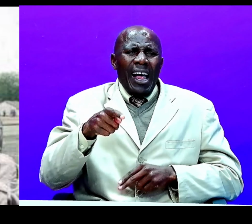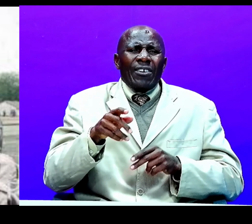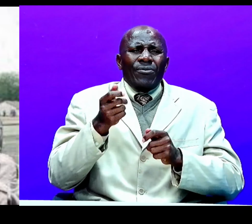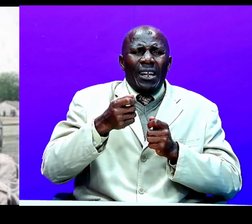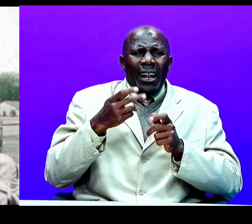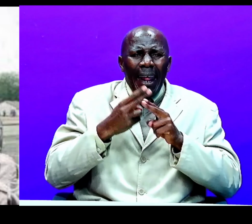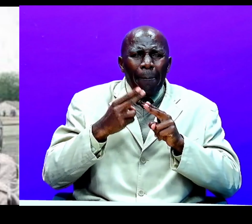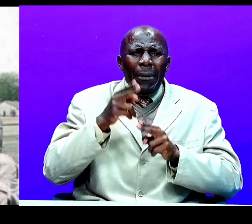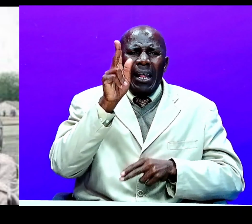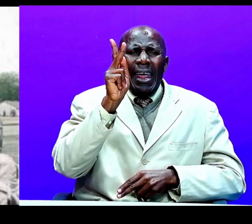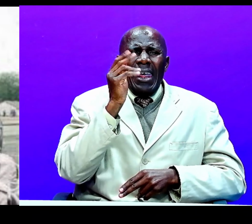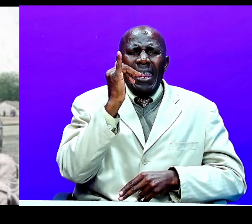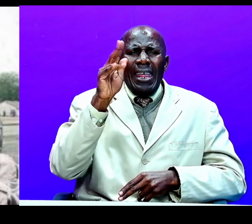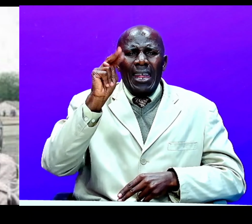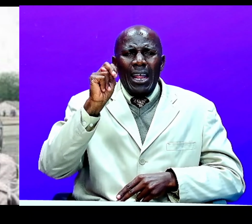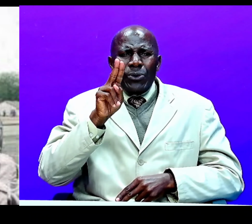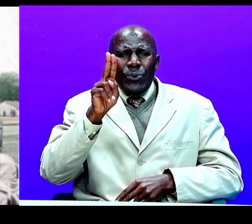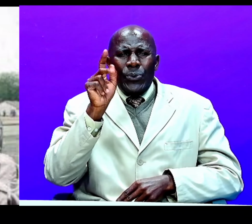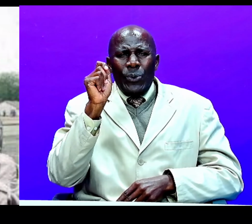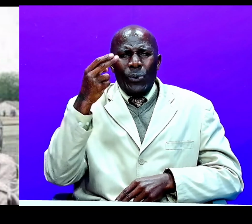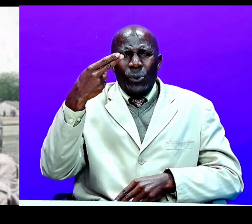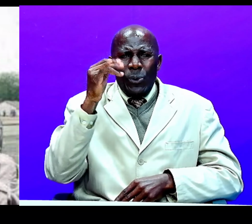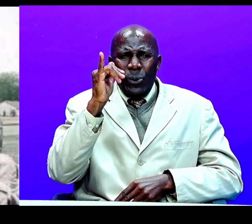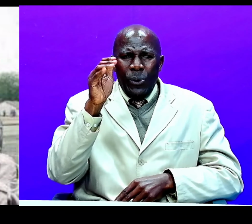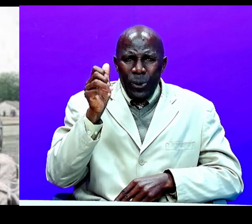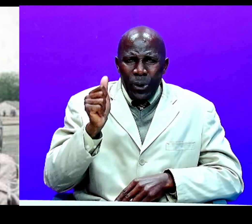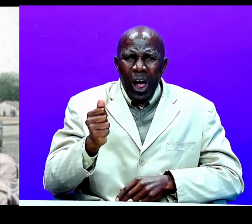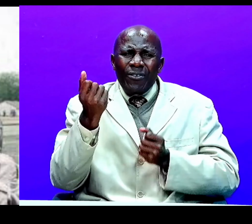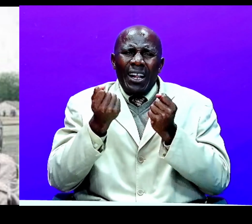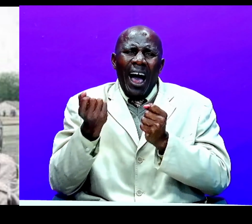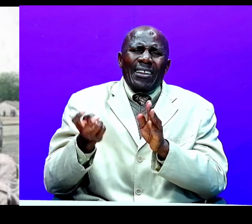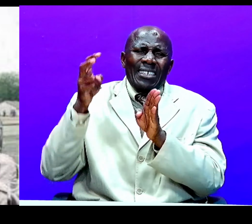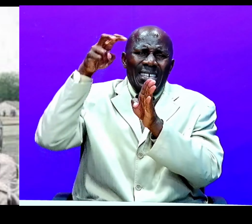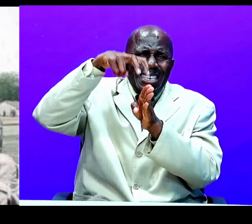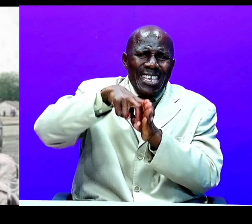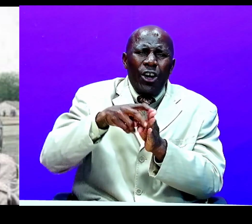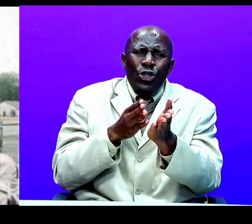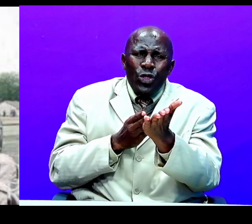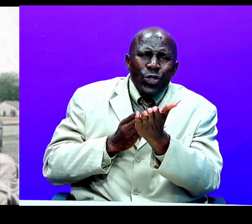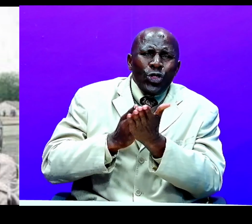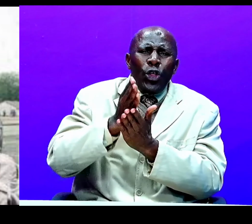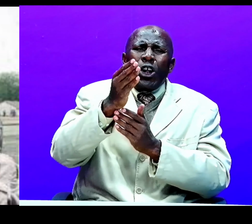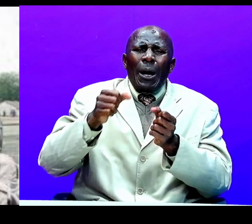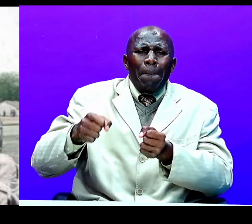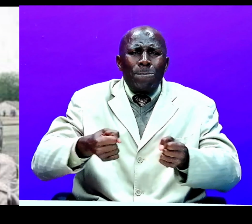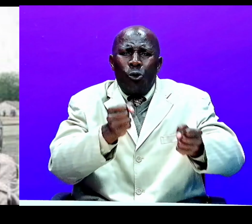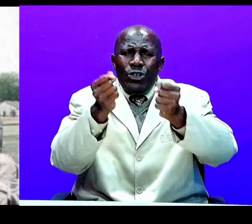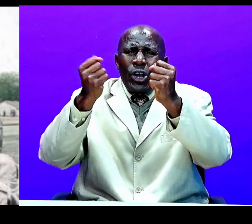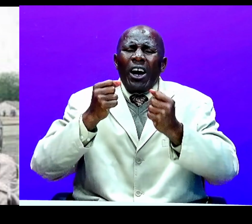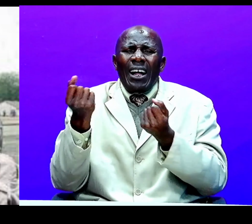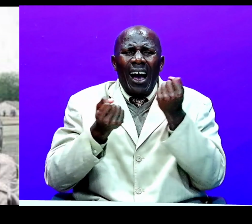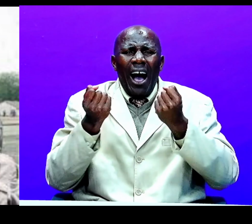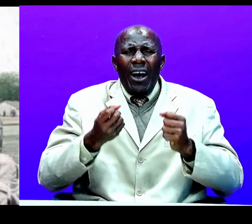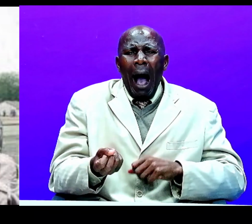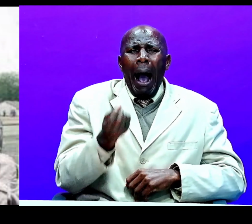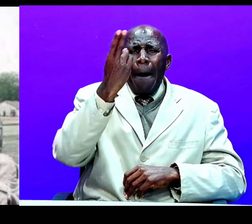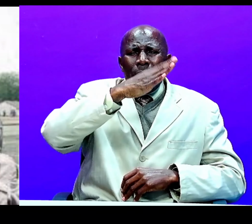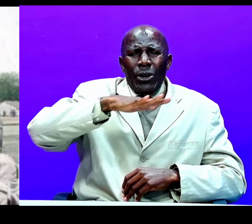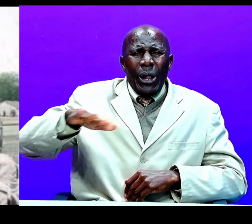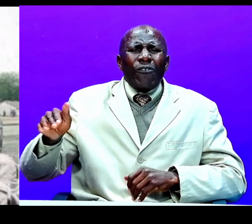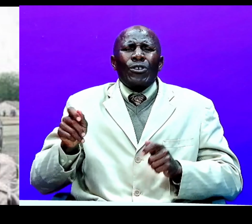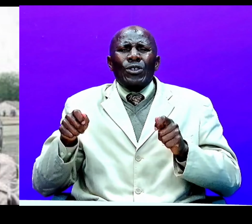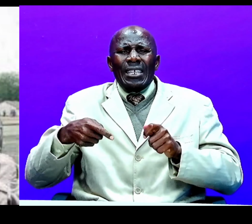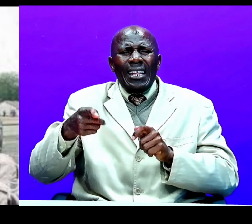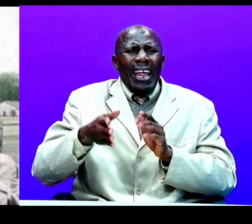Toyota pickup, flashing V-shaped signs, making their way to the historic grounds of